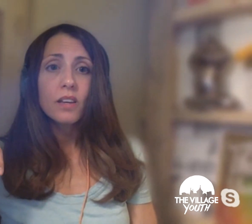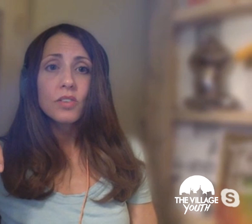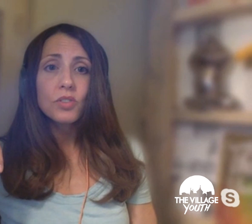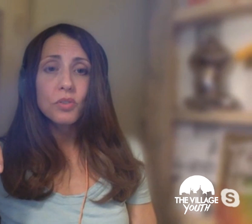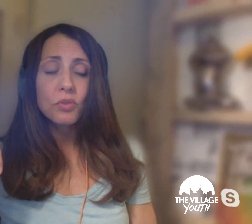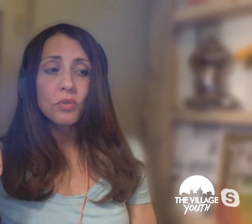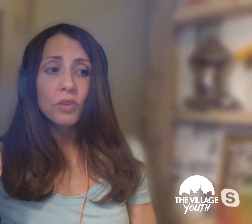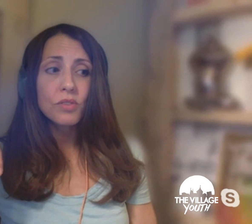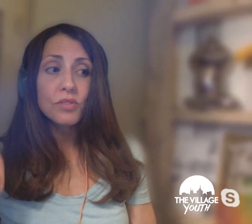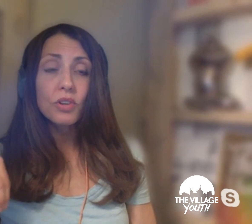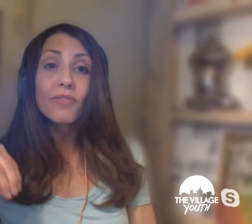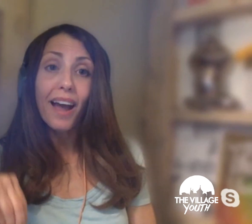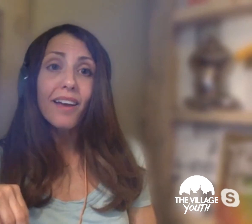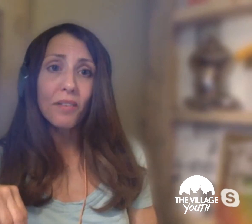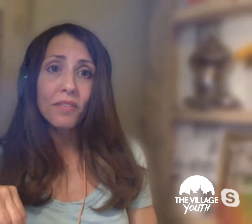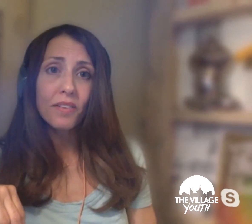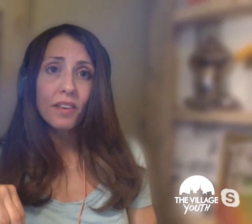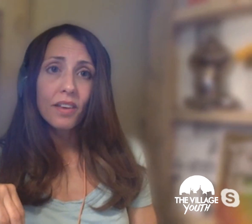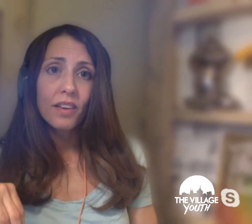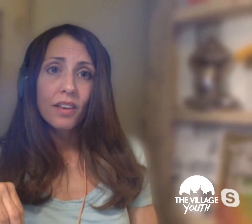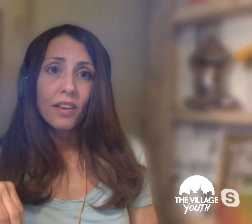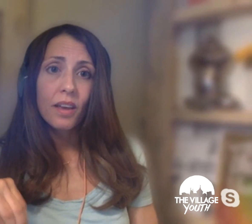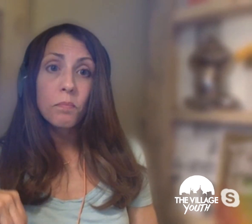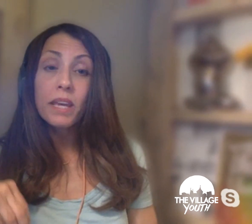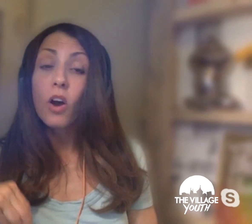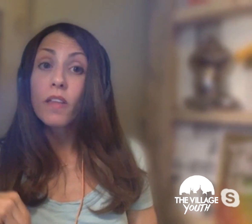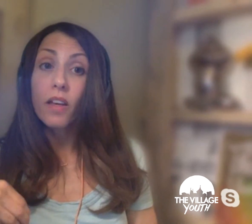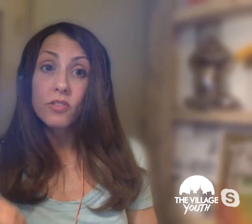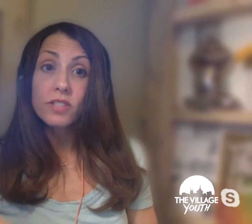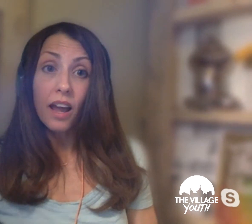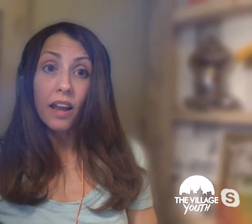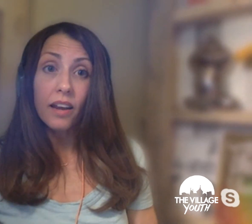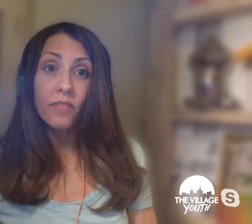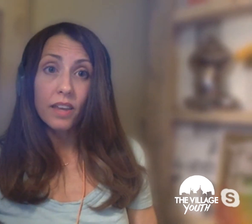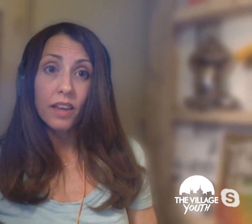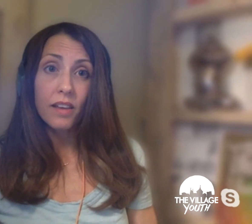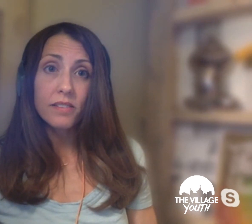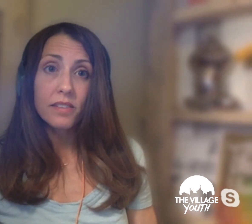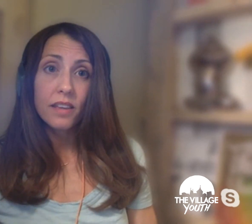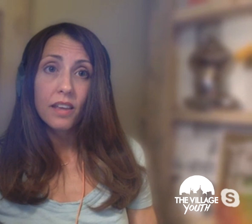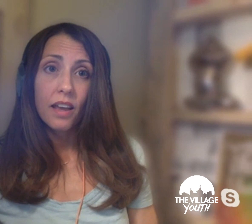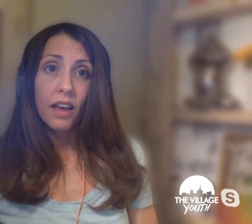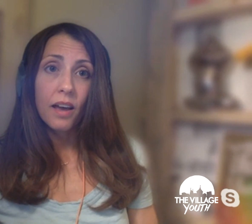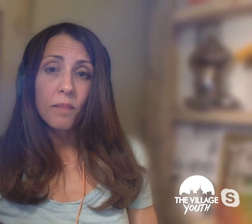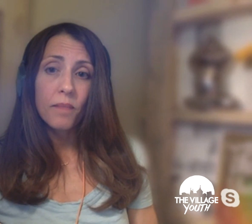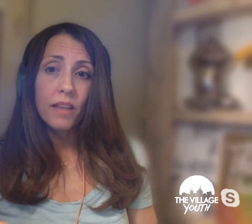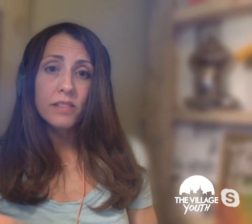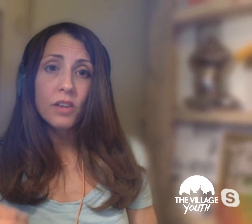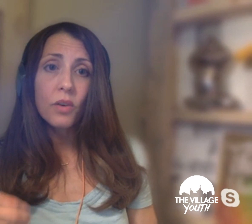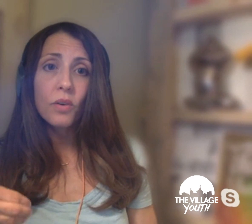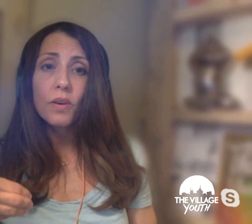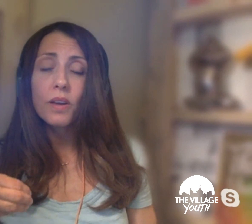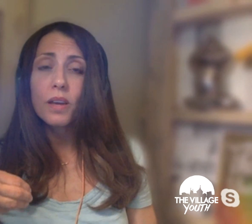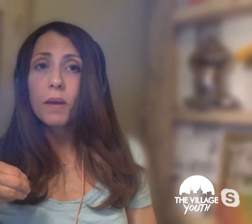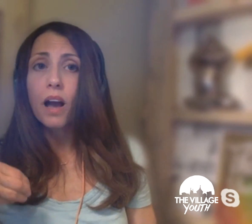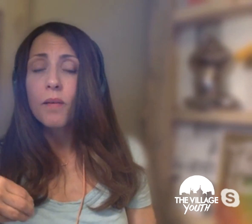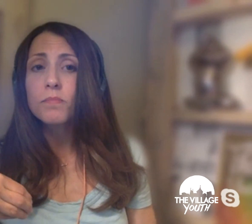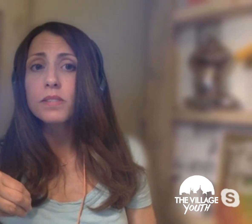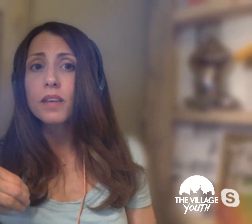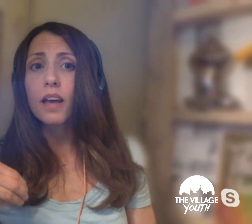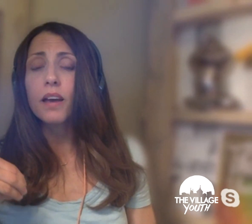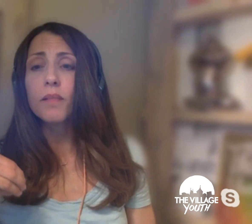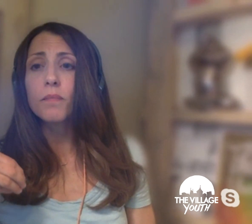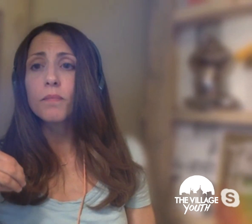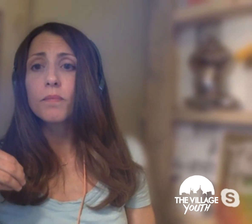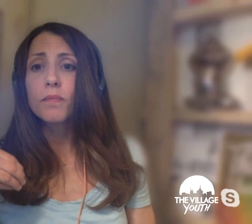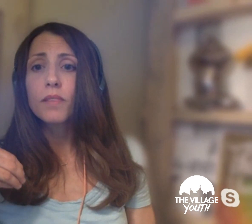me to survive and be on the other side of things. And so it